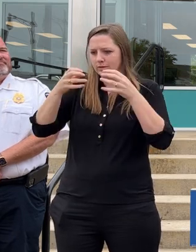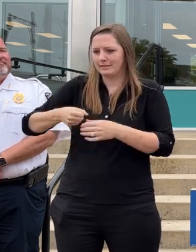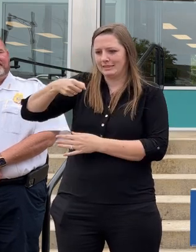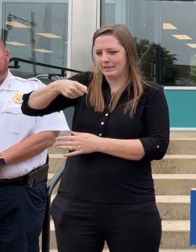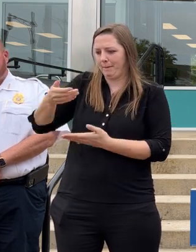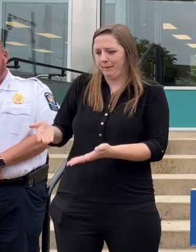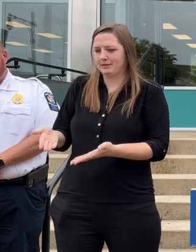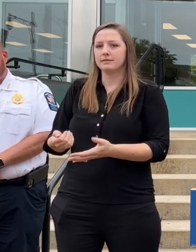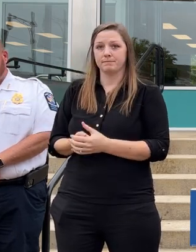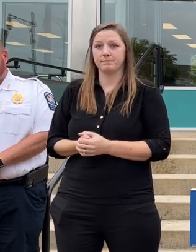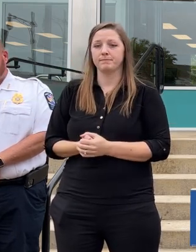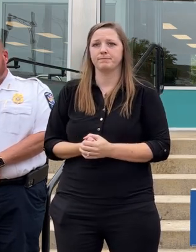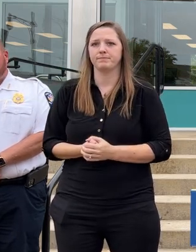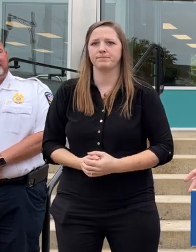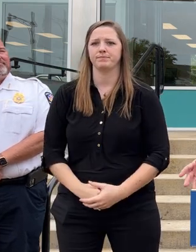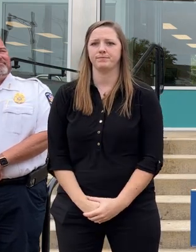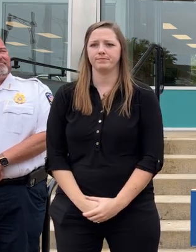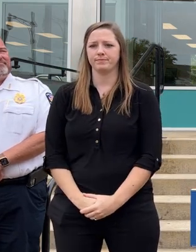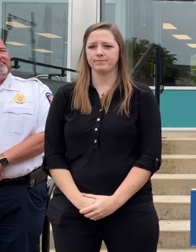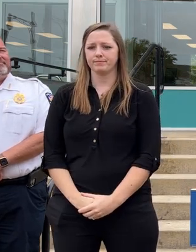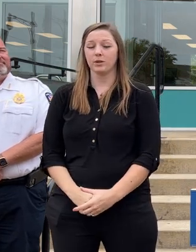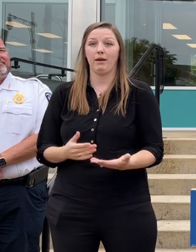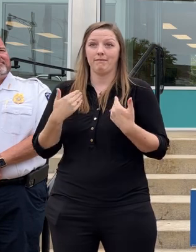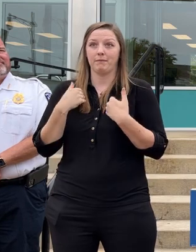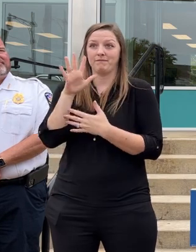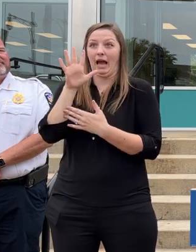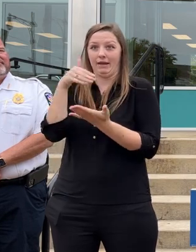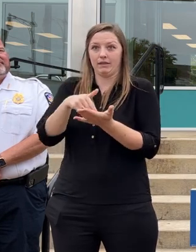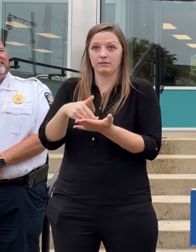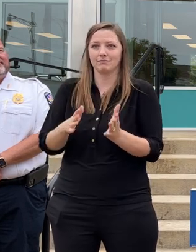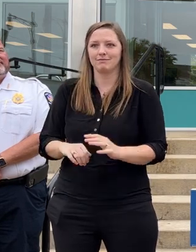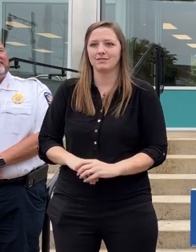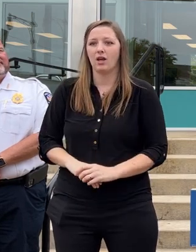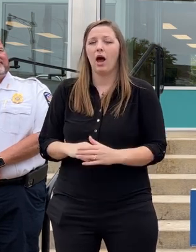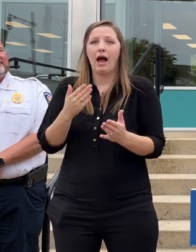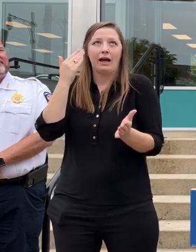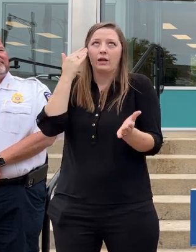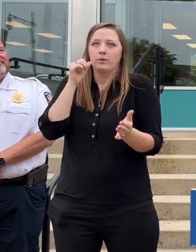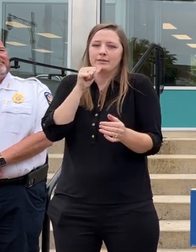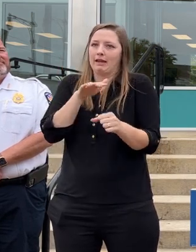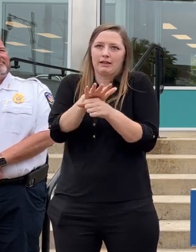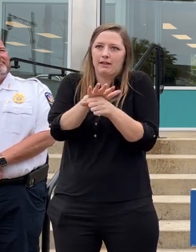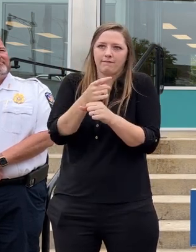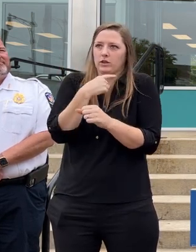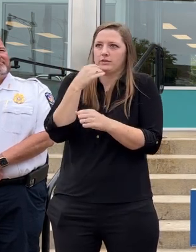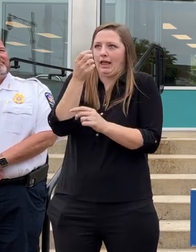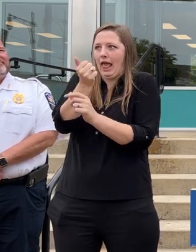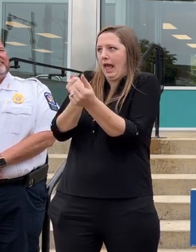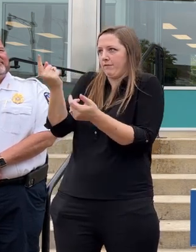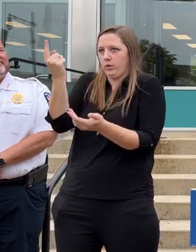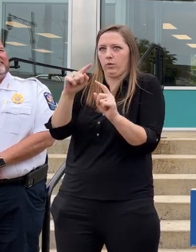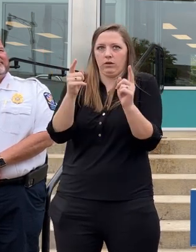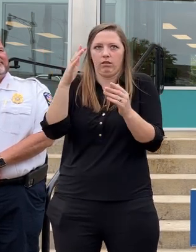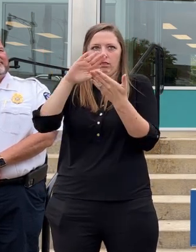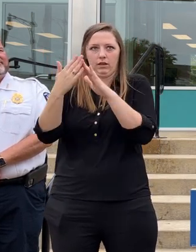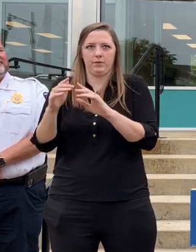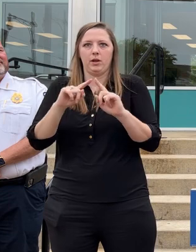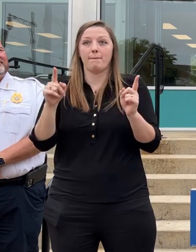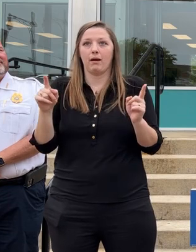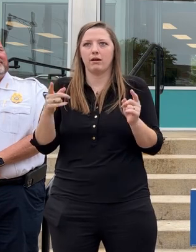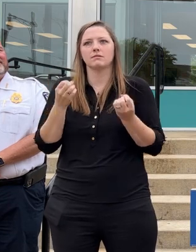emergency preparedness kits, approximately 5,000 of them. We know that's not enough for every individual in Erie County, but it is a lot, and it will